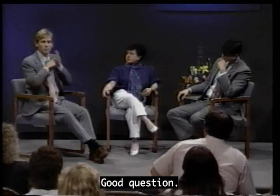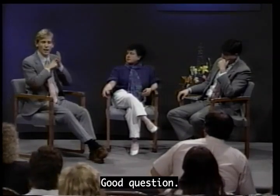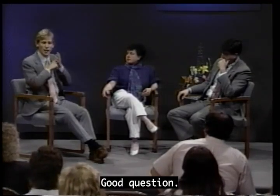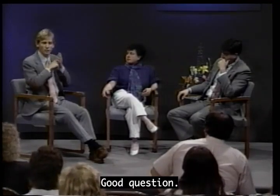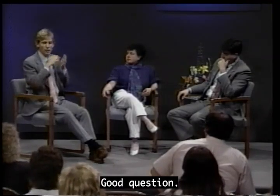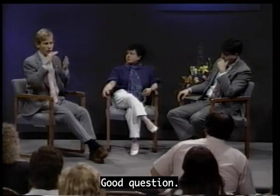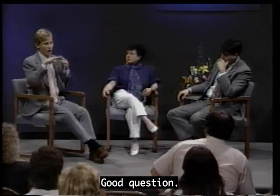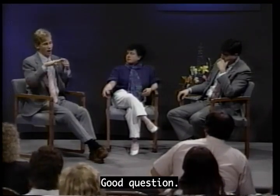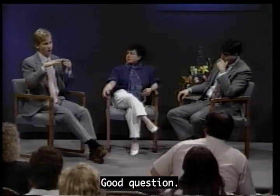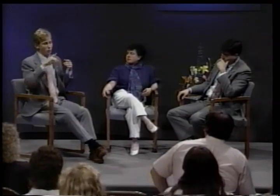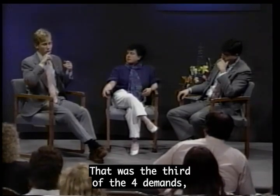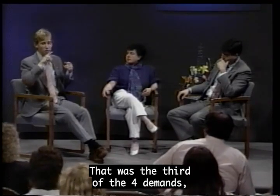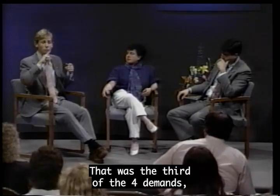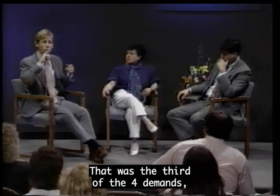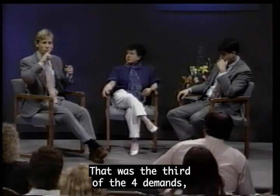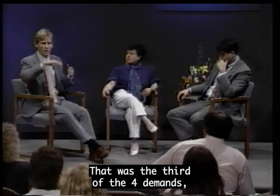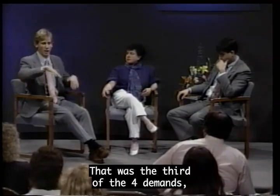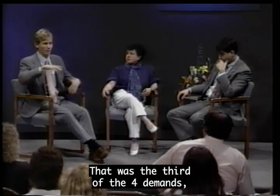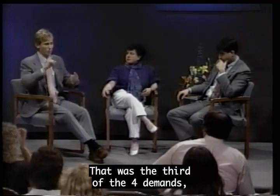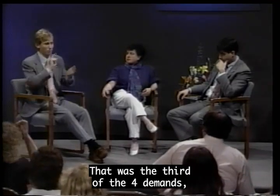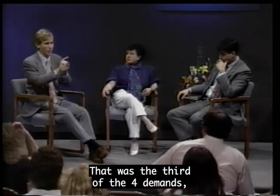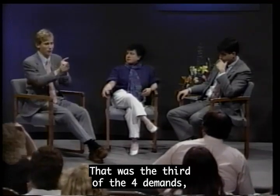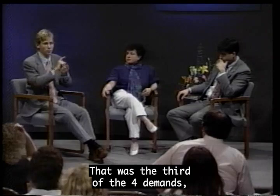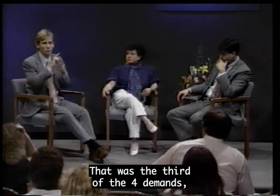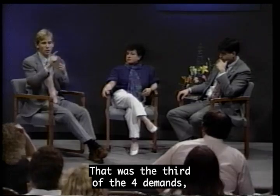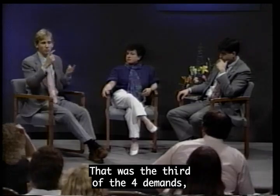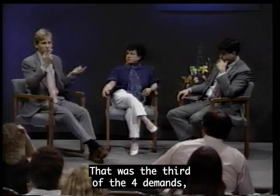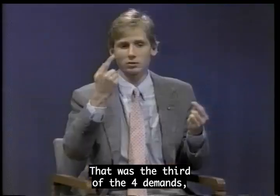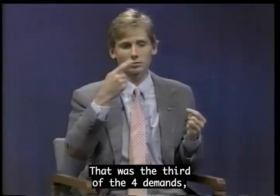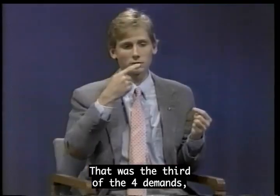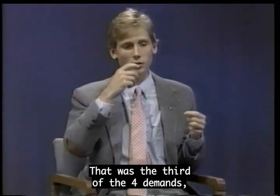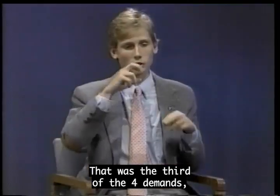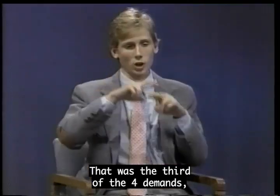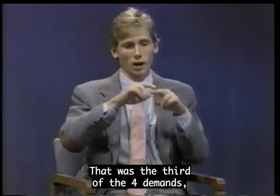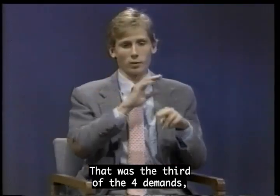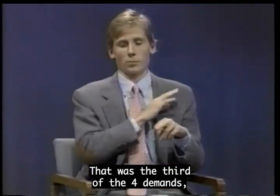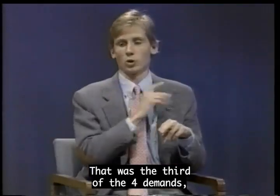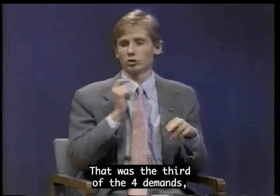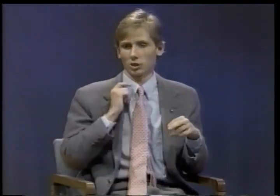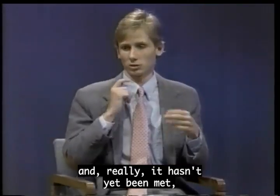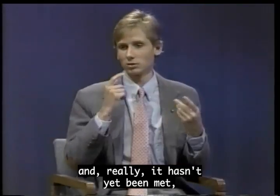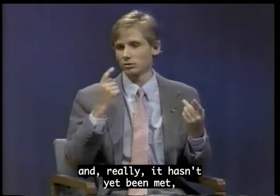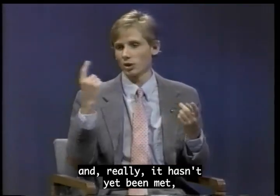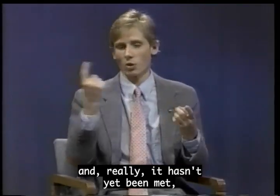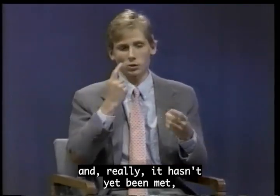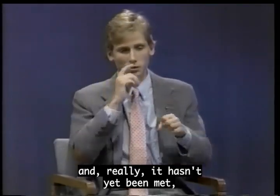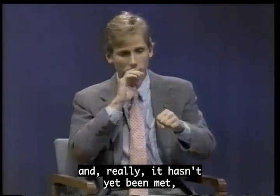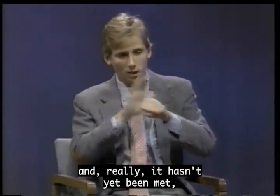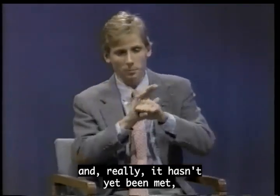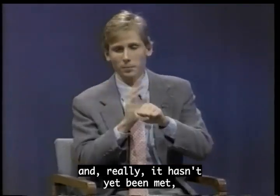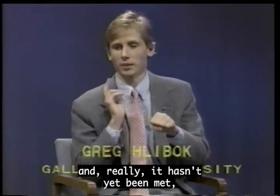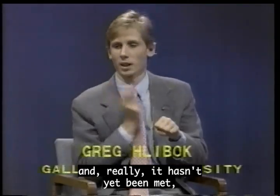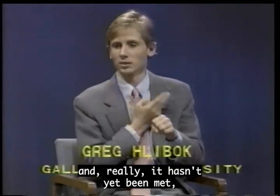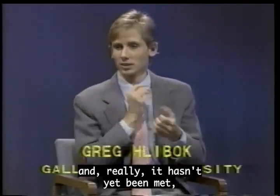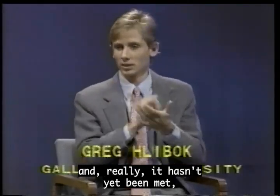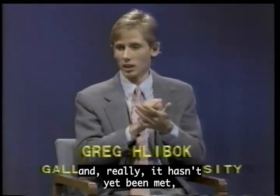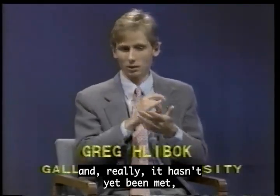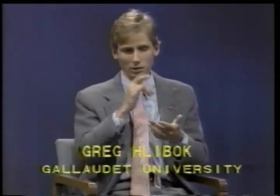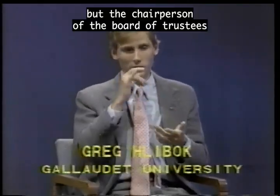That was the third of the four demands, and really it hasn't yet been met, but the chairperson of the Board of Trustees